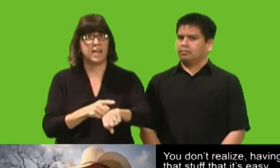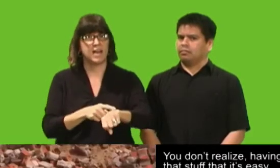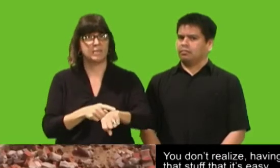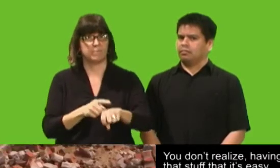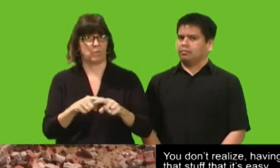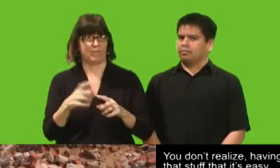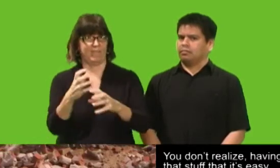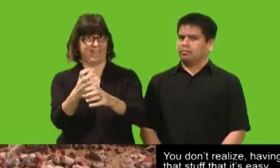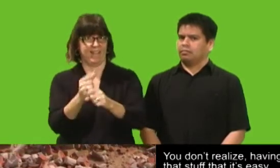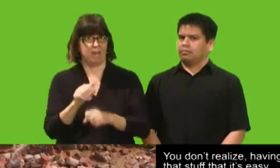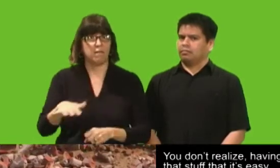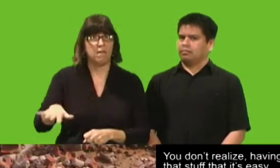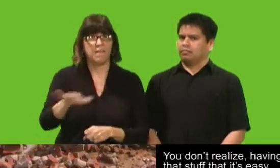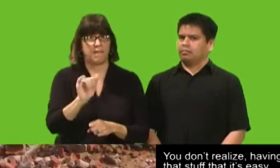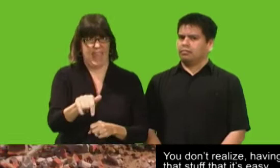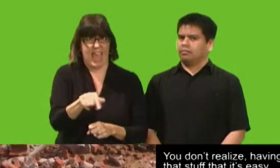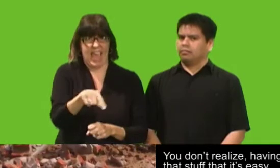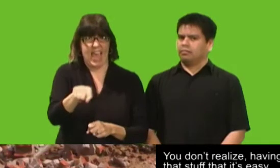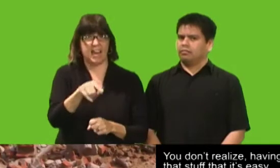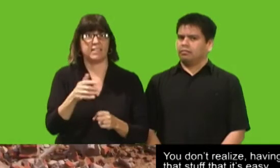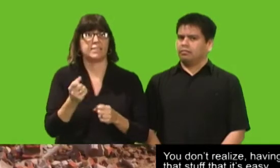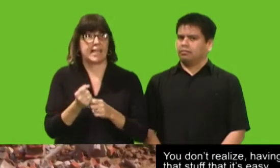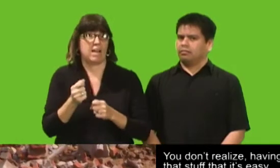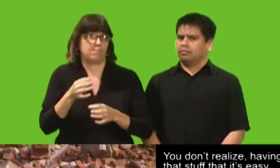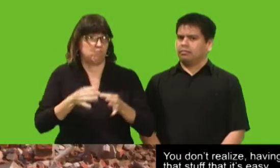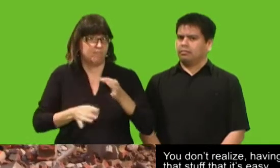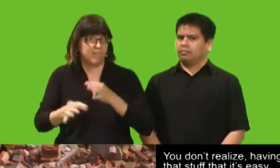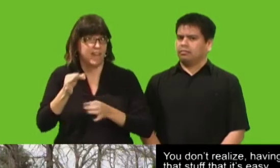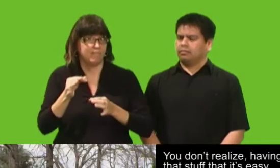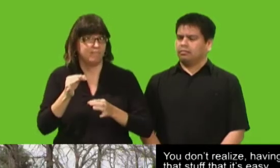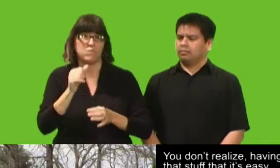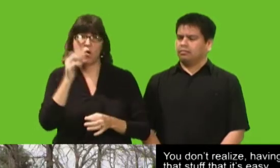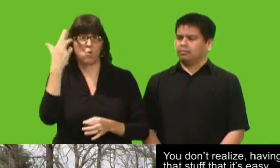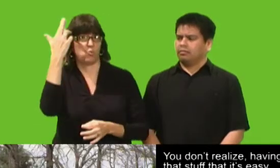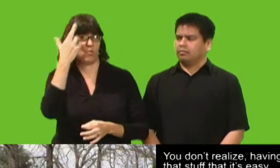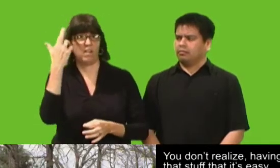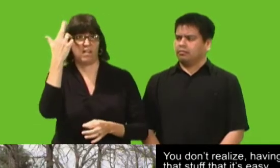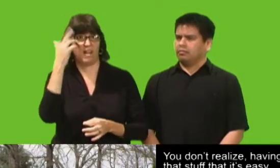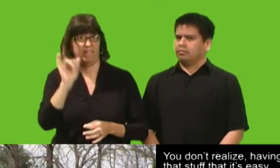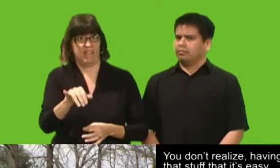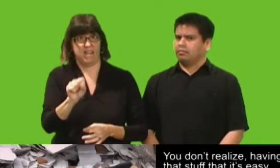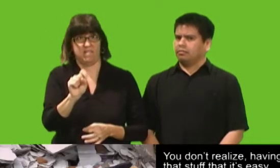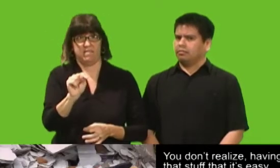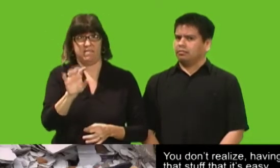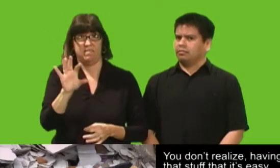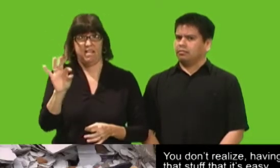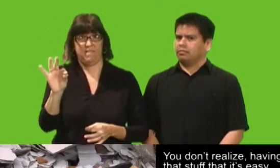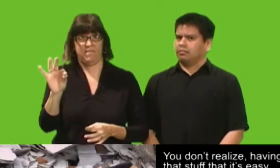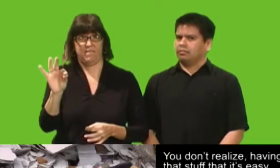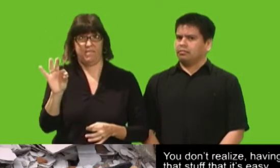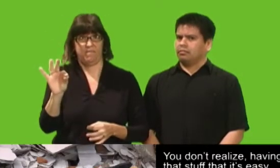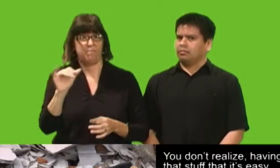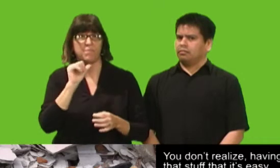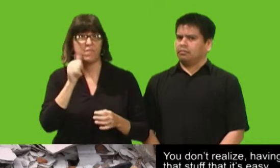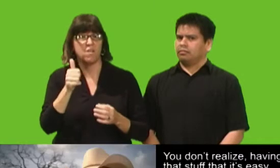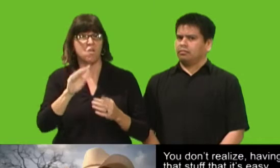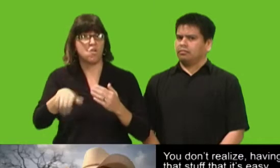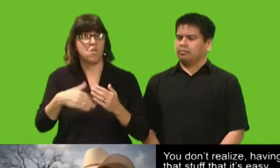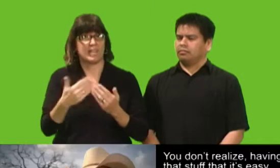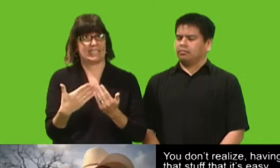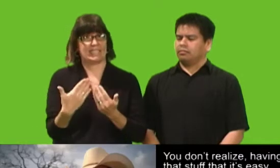that stuff that it's easy going, but when you lose it all, it's a real pain in the butt to try to get it all replaced